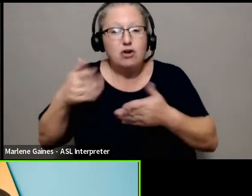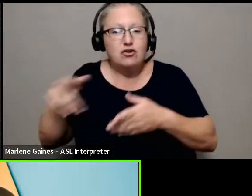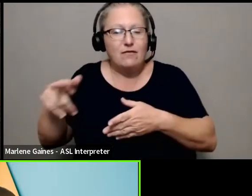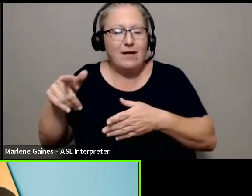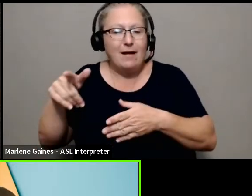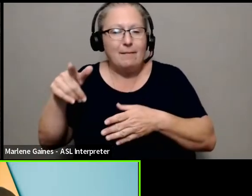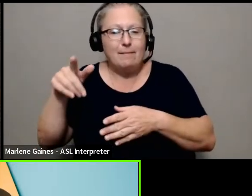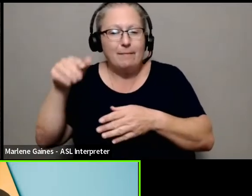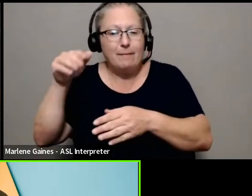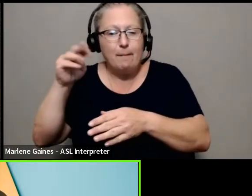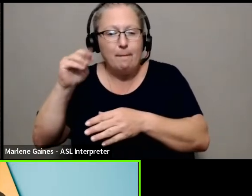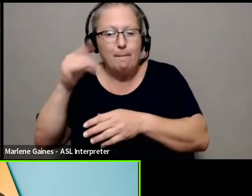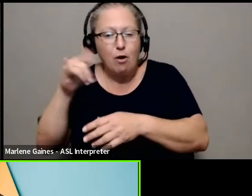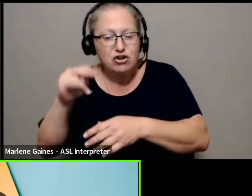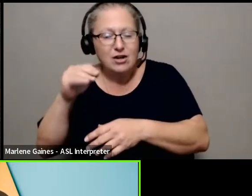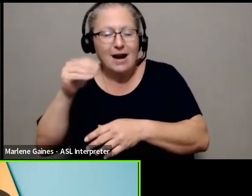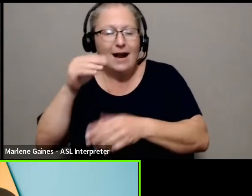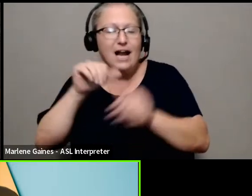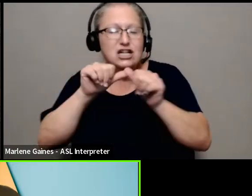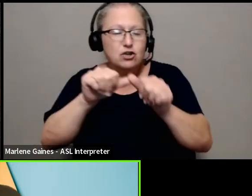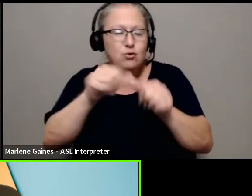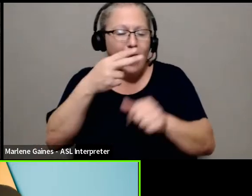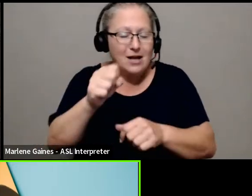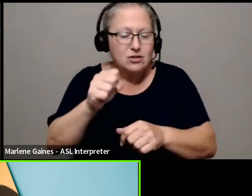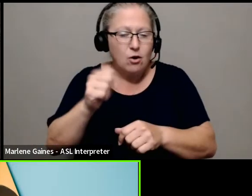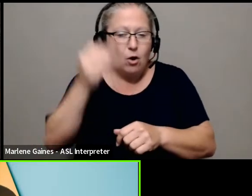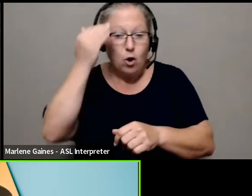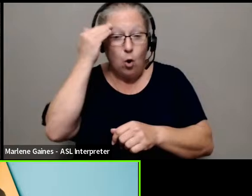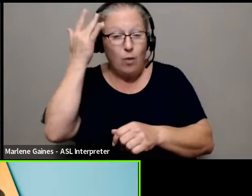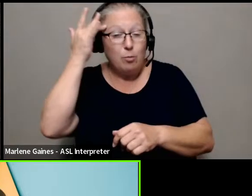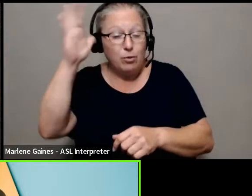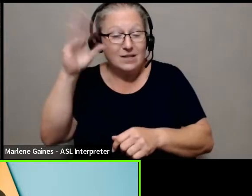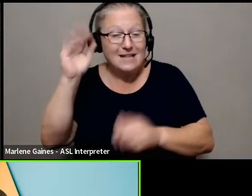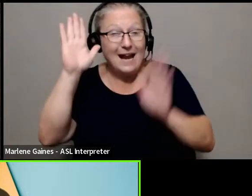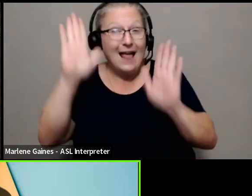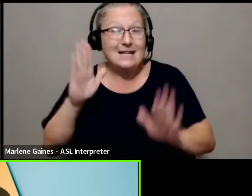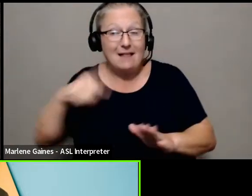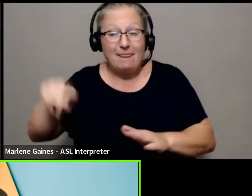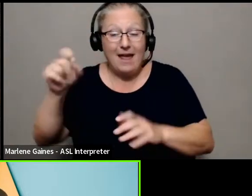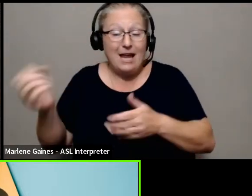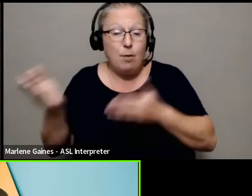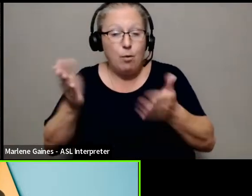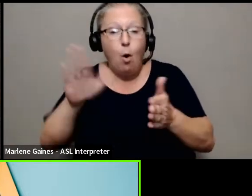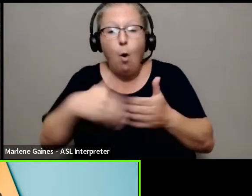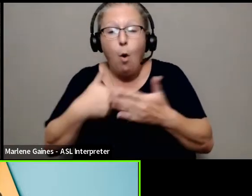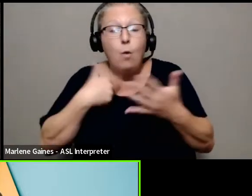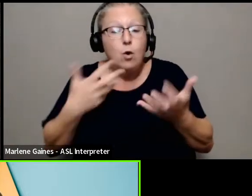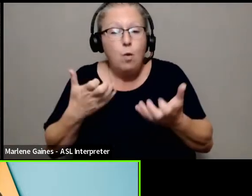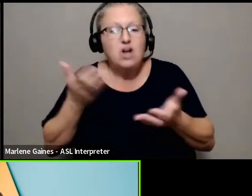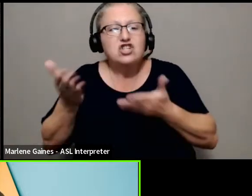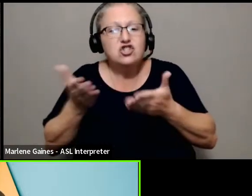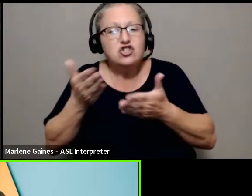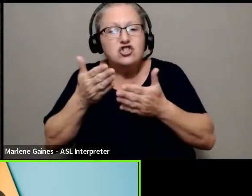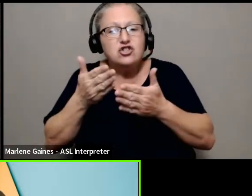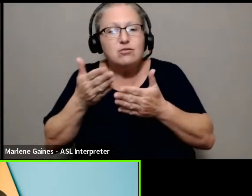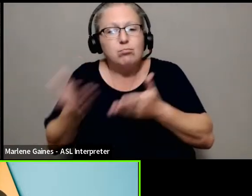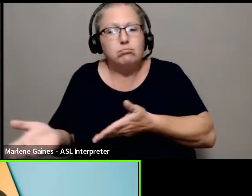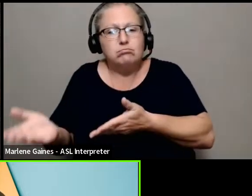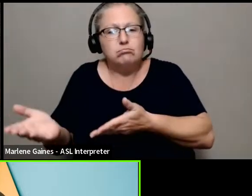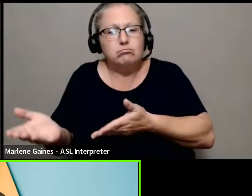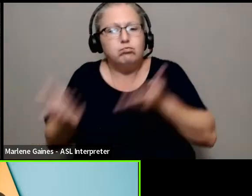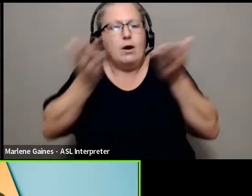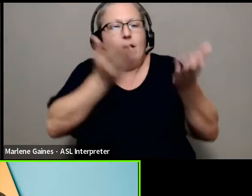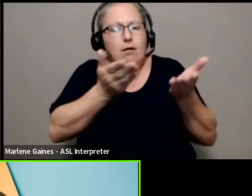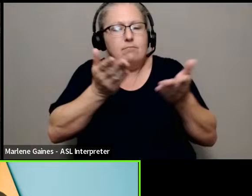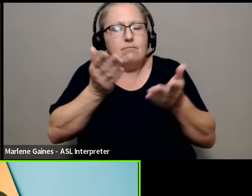I've served them at continuation high school, knowing the brilliance and the excellence that they could bring. And all we want to do is to surface that for all